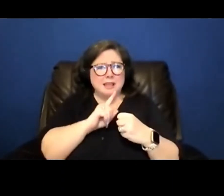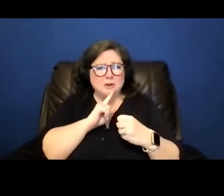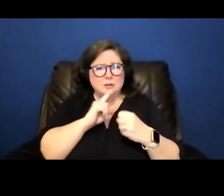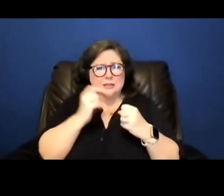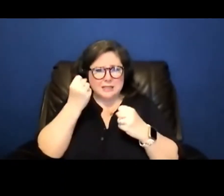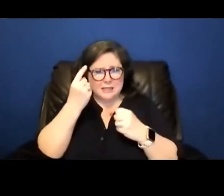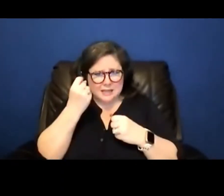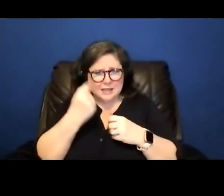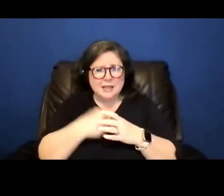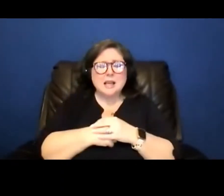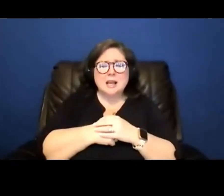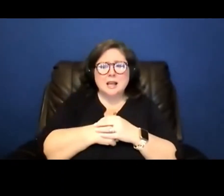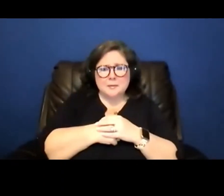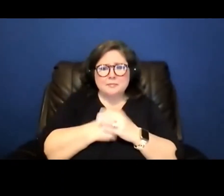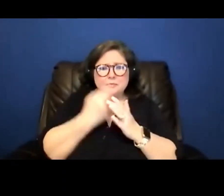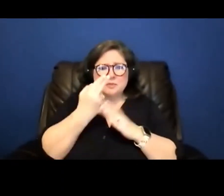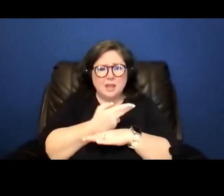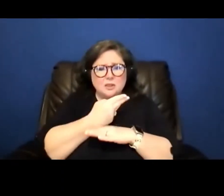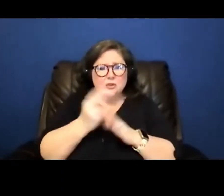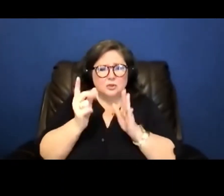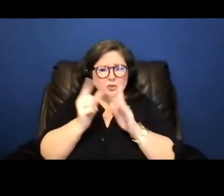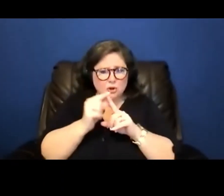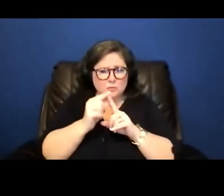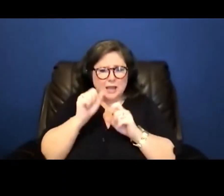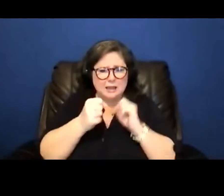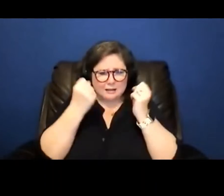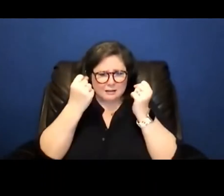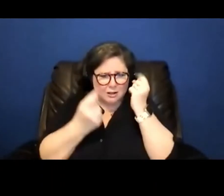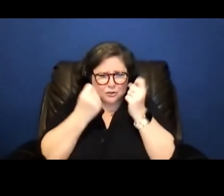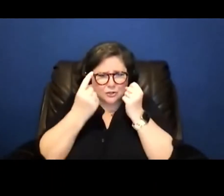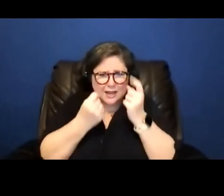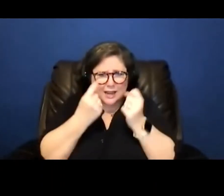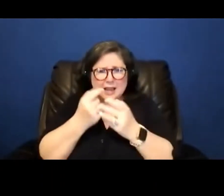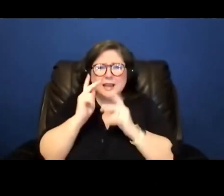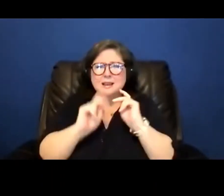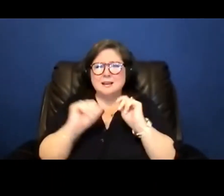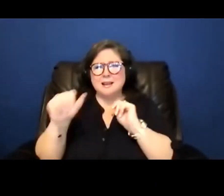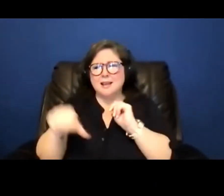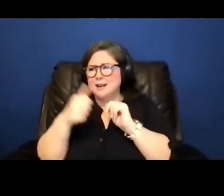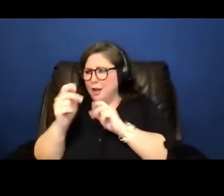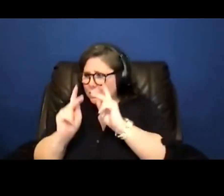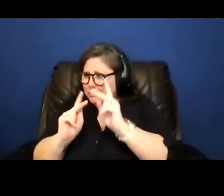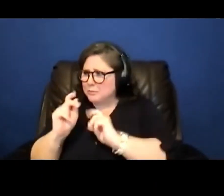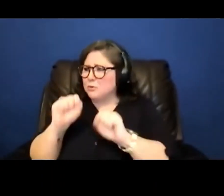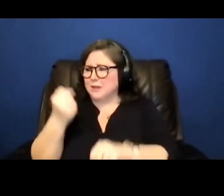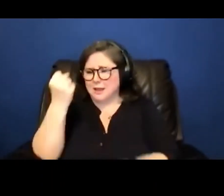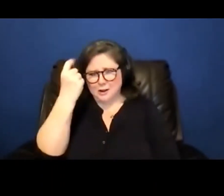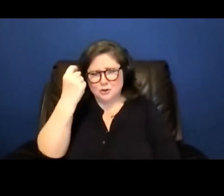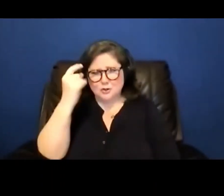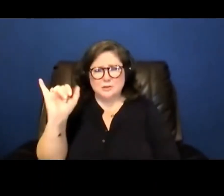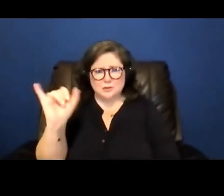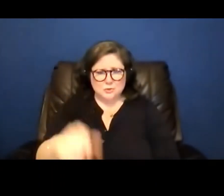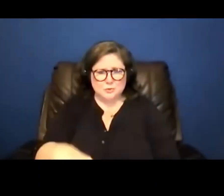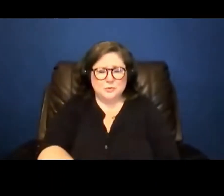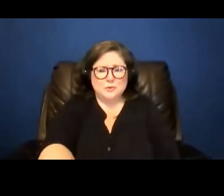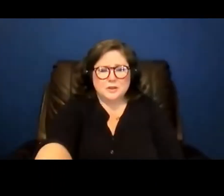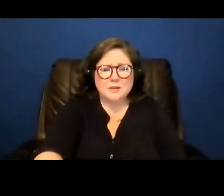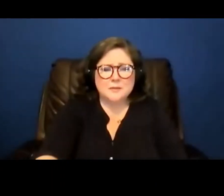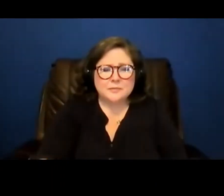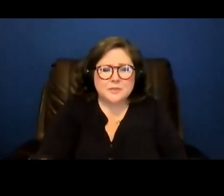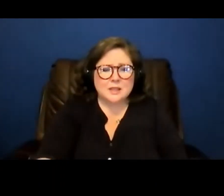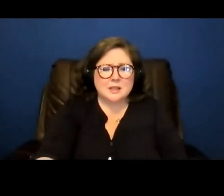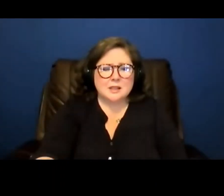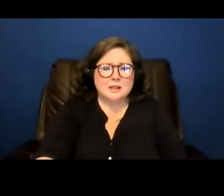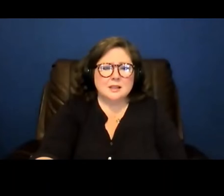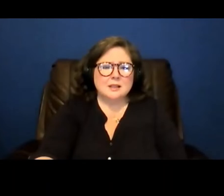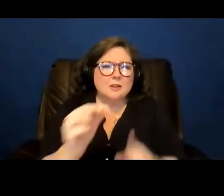they used terms that I could understand, that other people could understand. So, it was one of those things where you're using